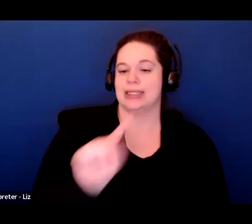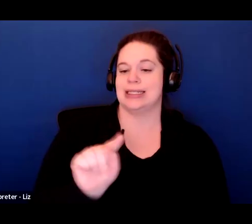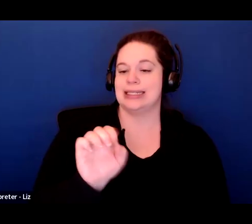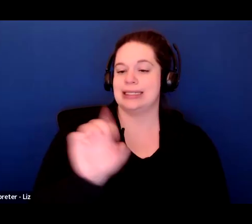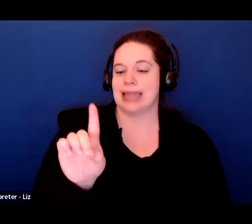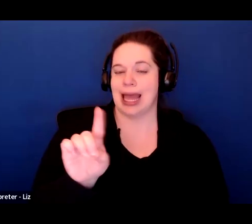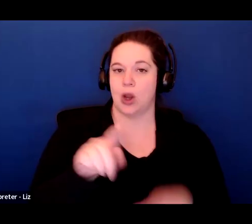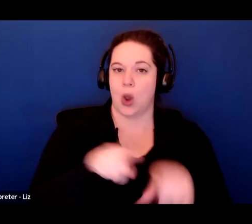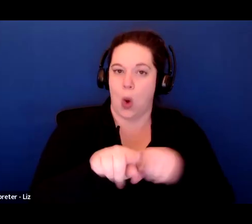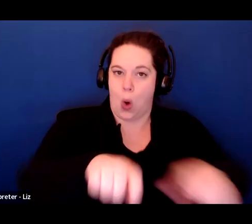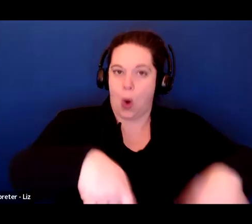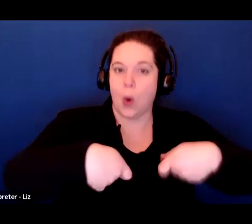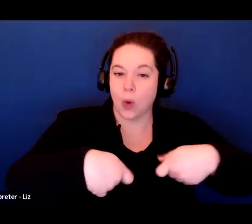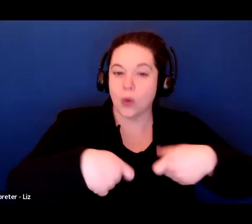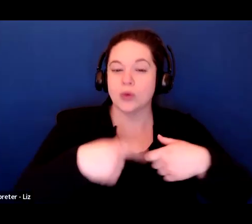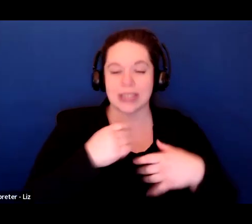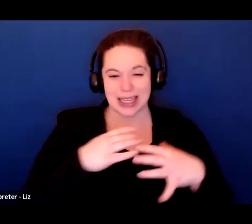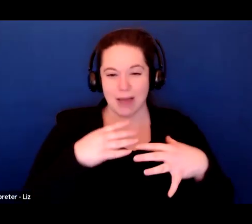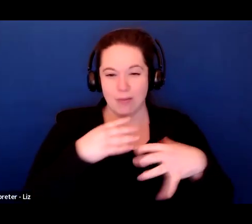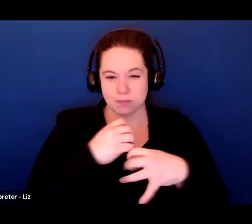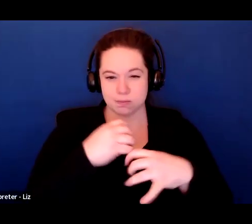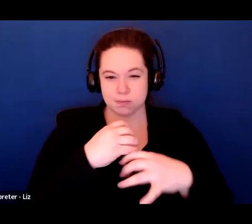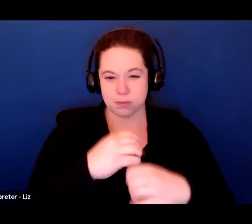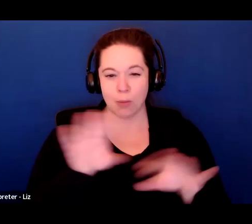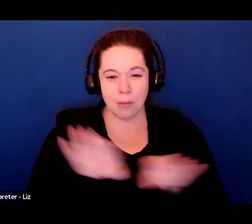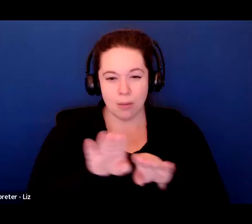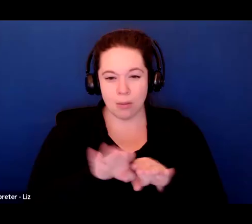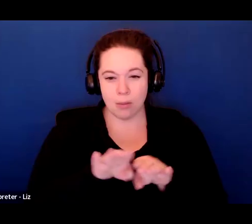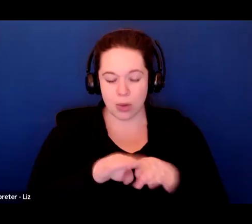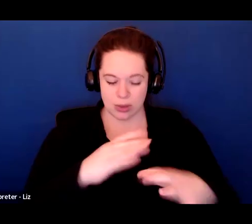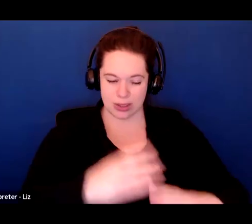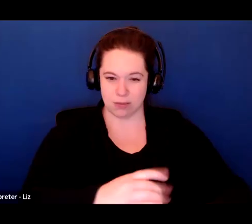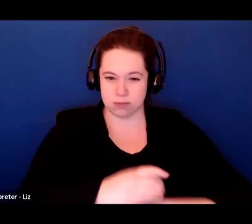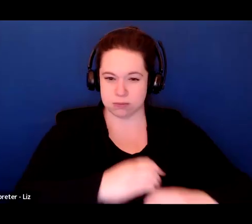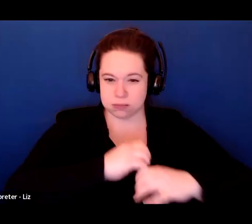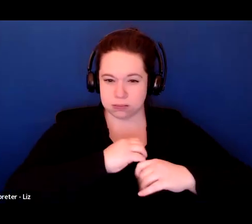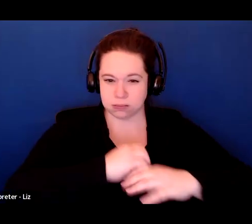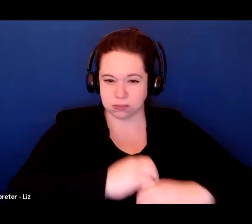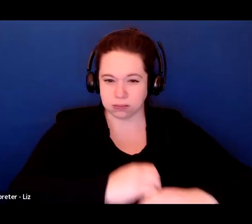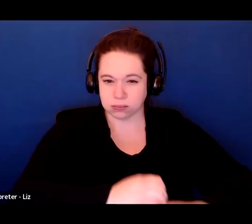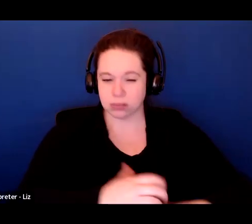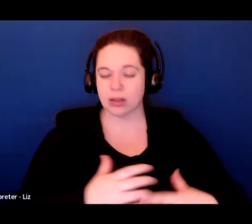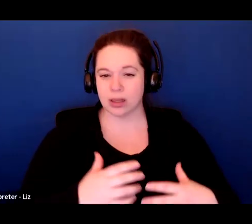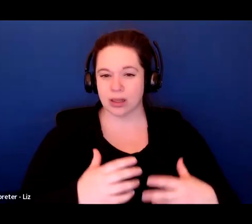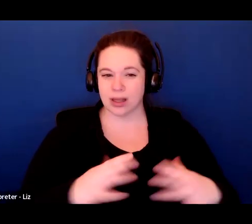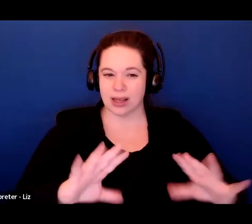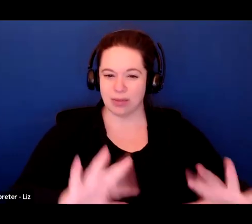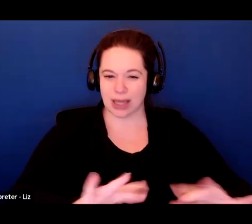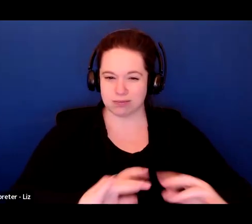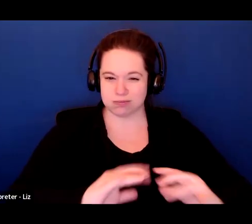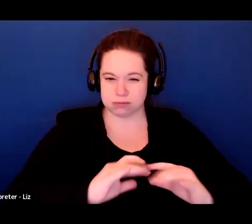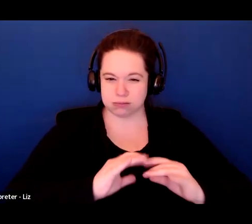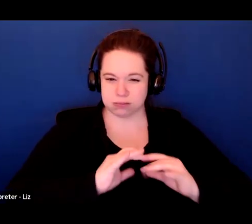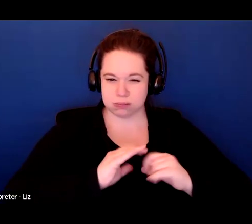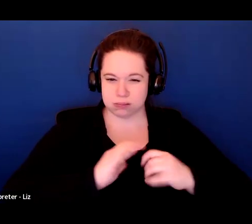the pressure, the boots that have the pressure that provide pressure that rolls up your leg.